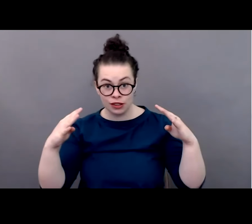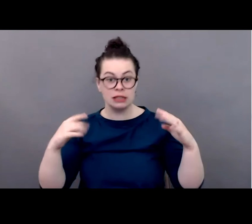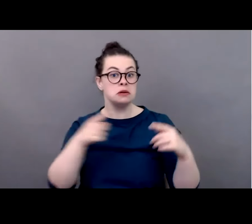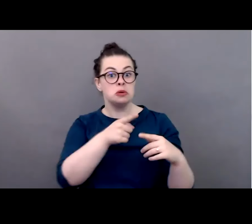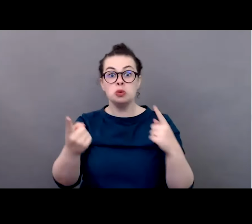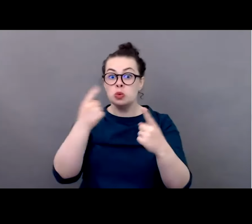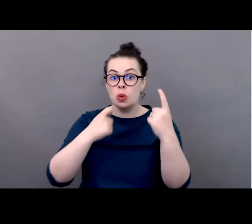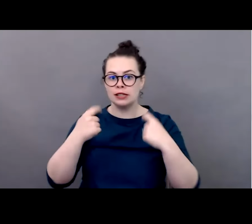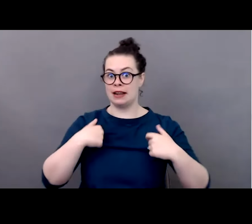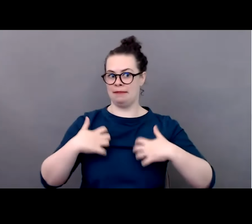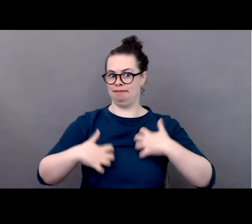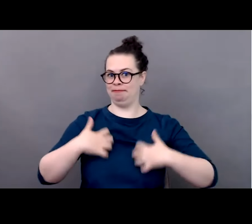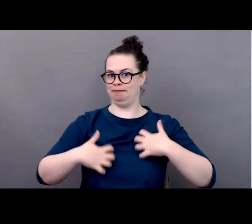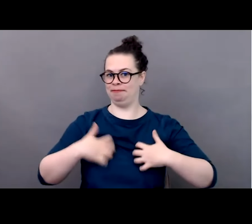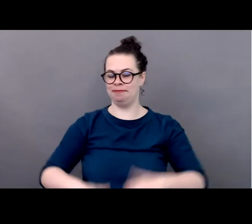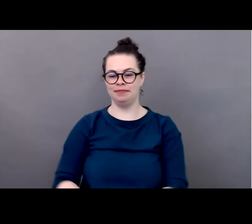might have.